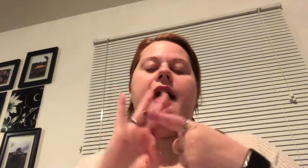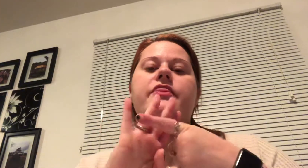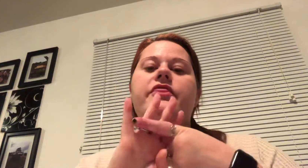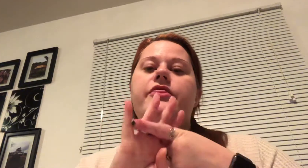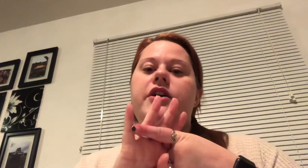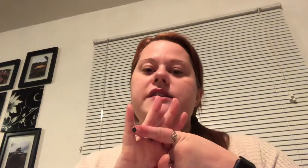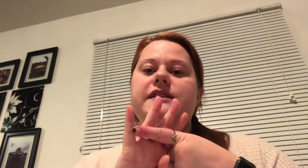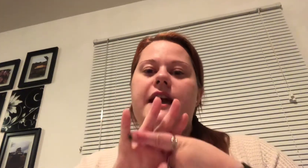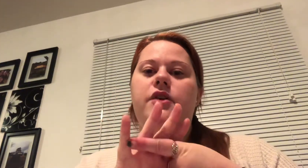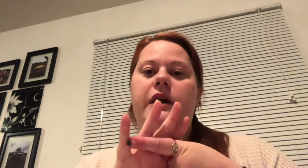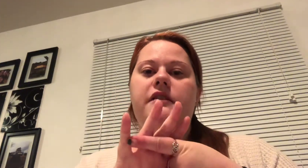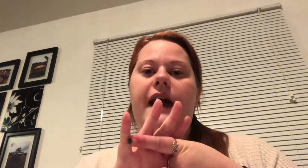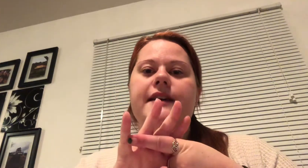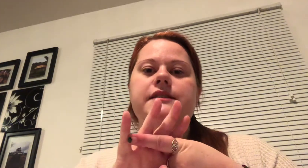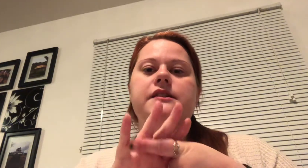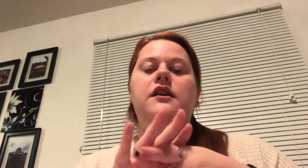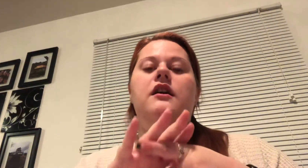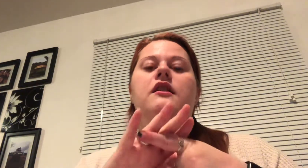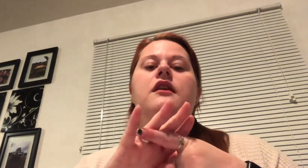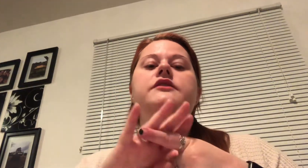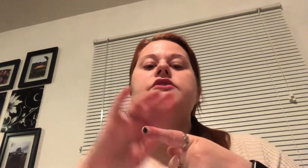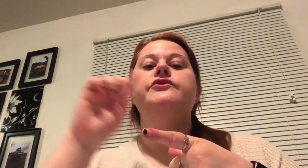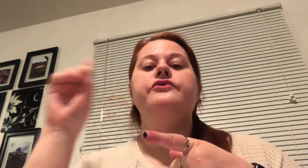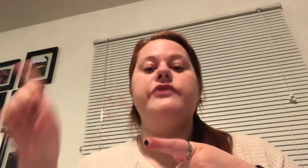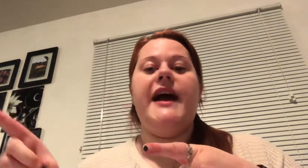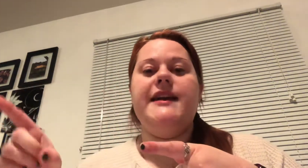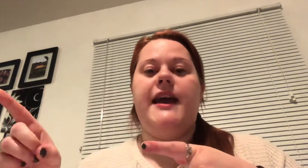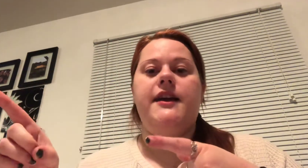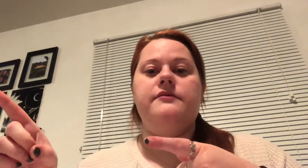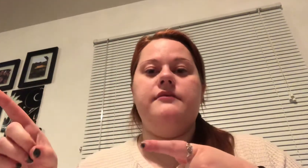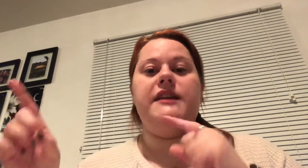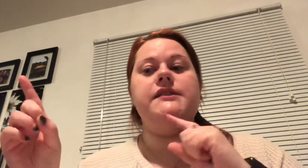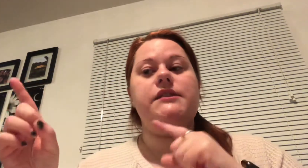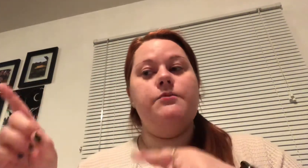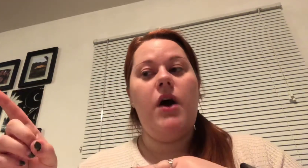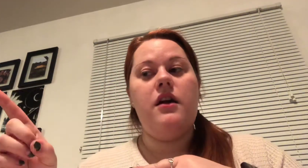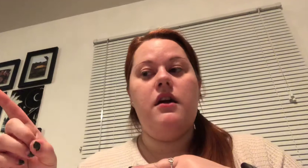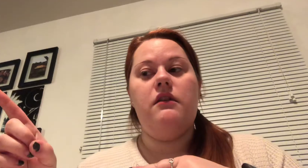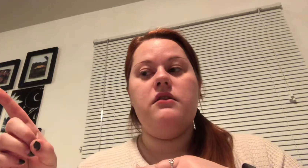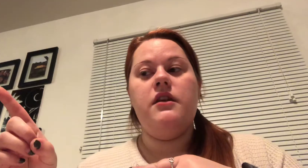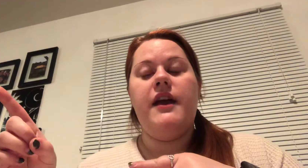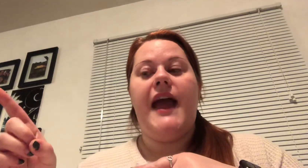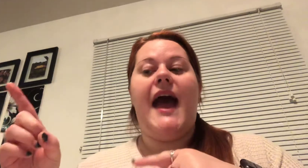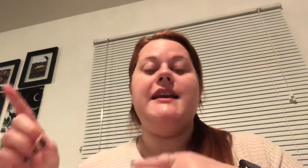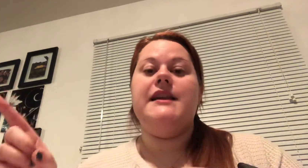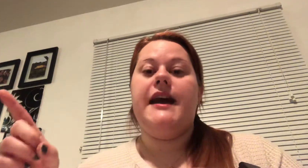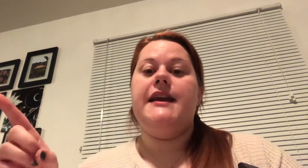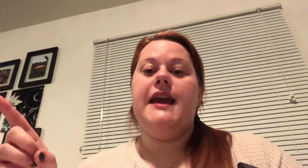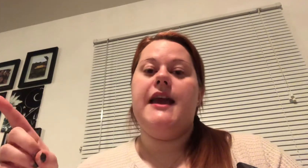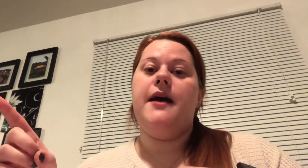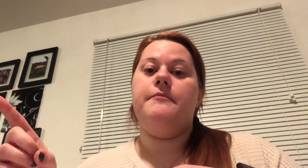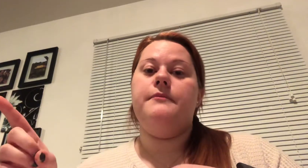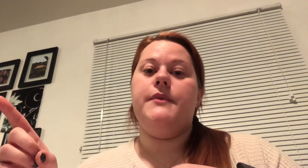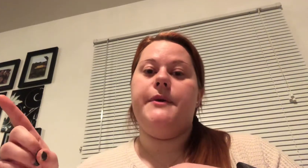and Thursday quick writes are all due Friday. That's tomorrow at 9 a.m.,